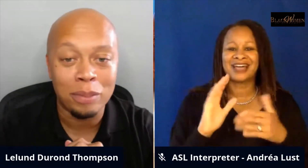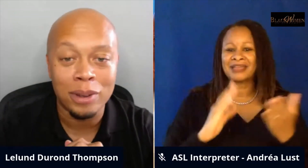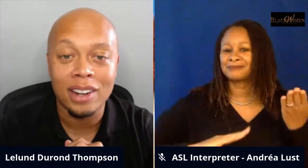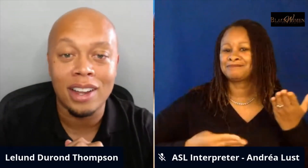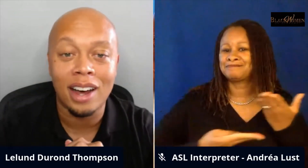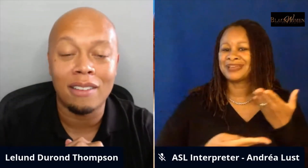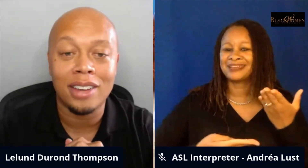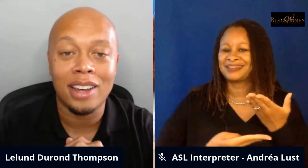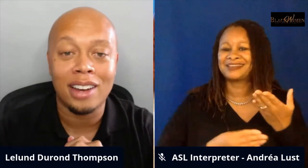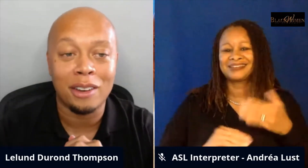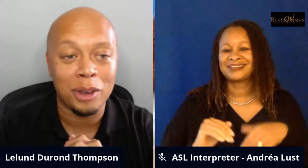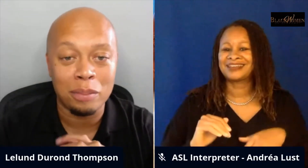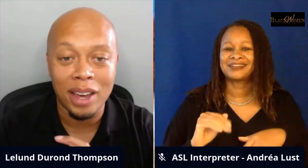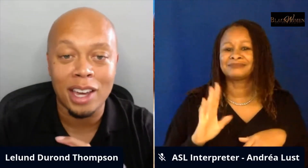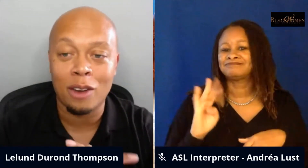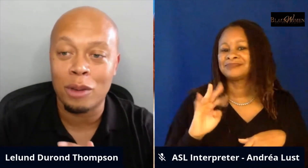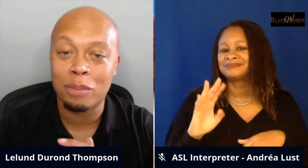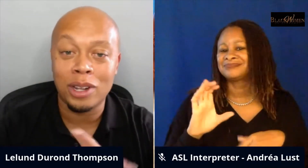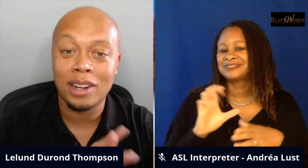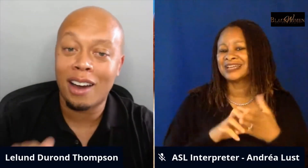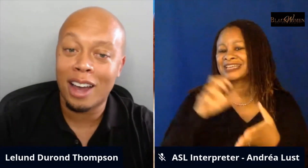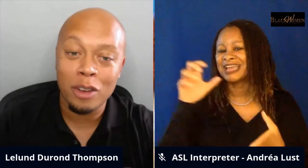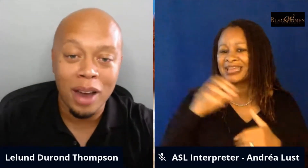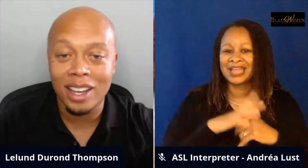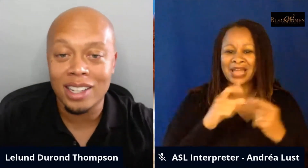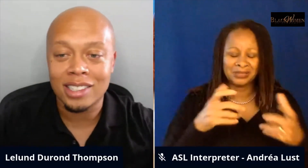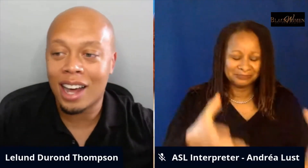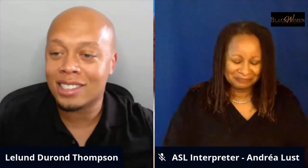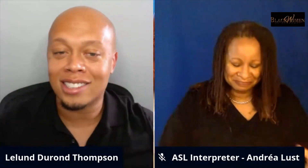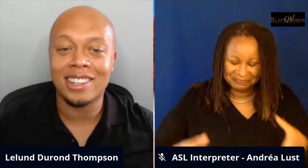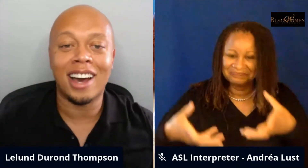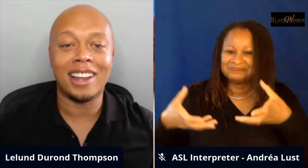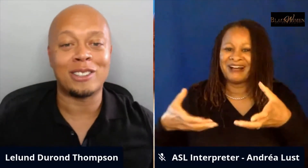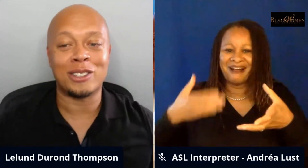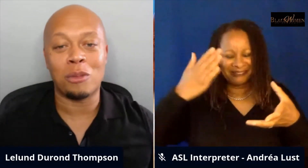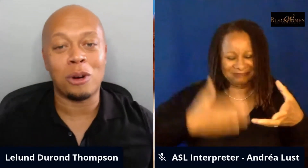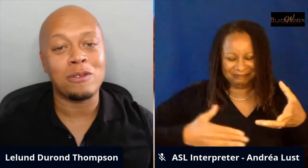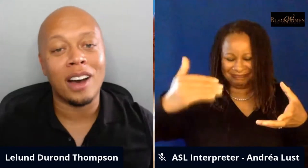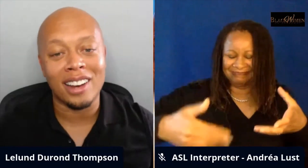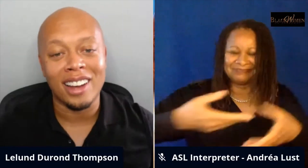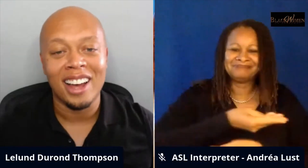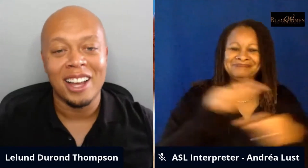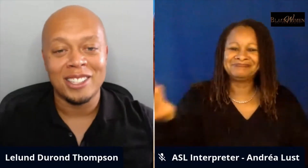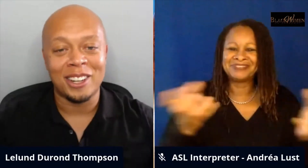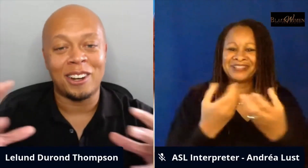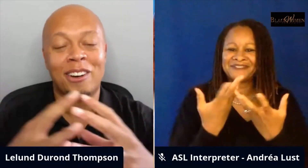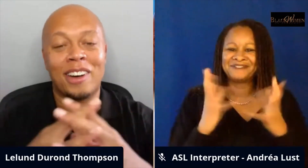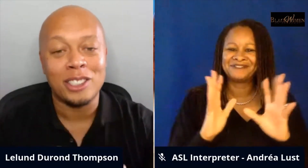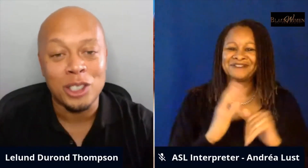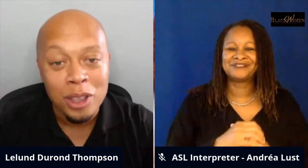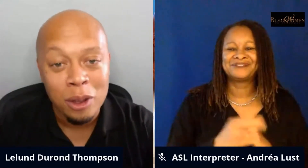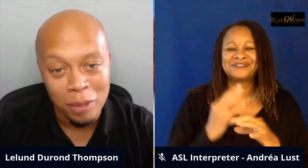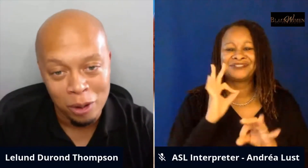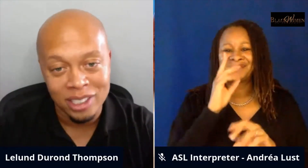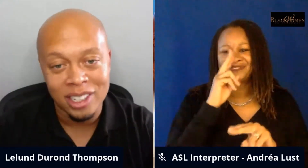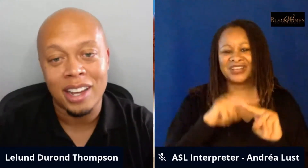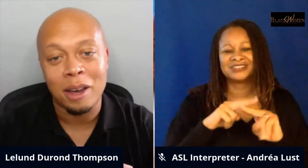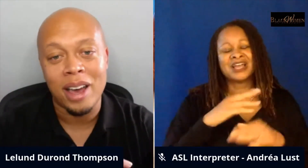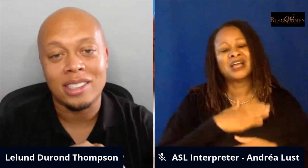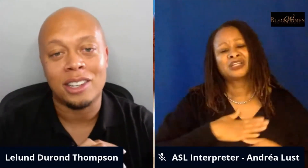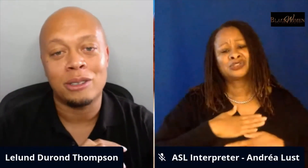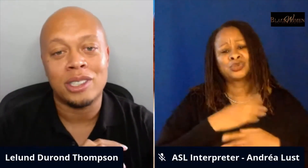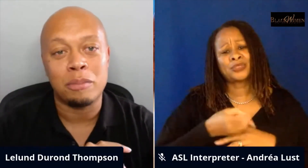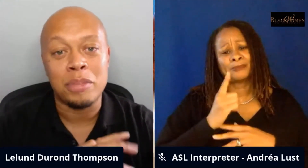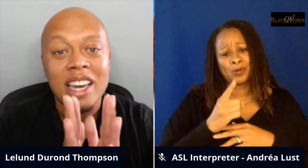we put it in the oven, we bake it, we pull it out, everybody gets a slice, it's done. There's no more fun. So enjoy the moment, just